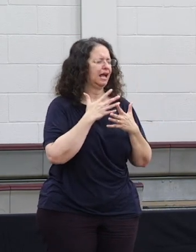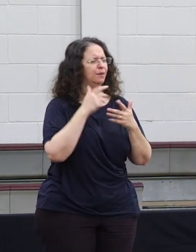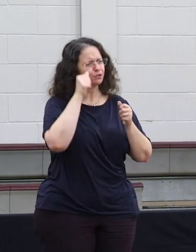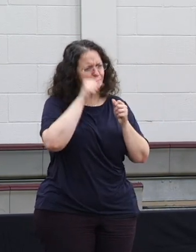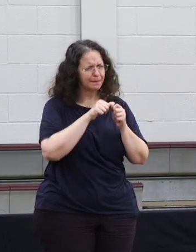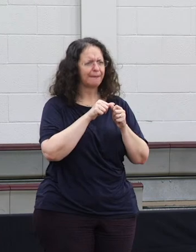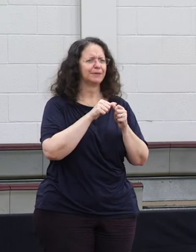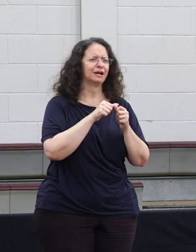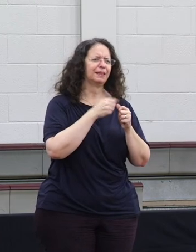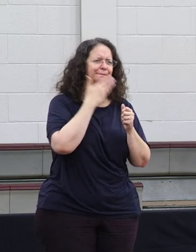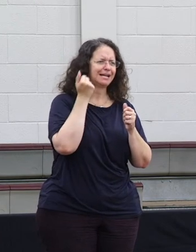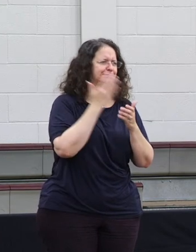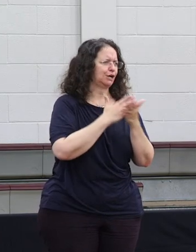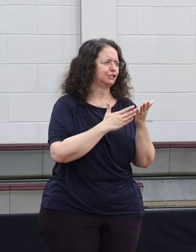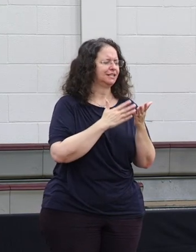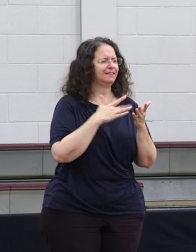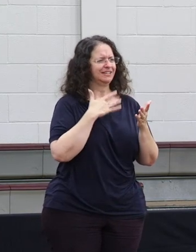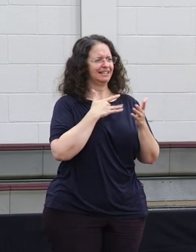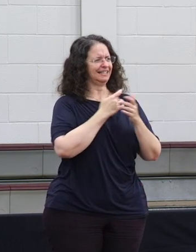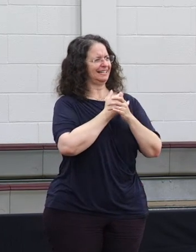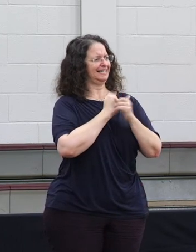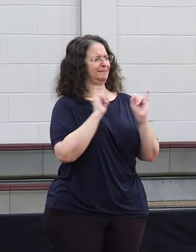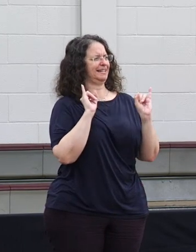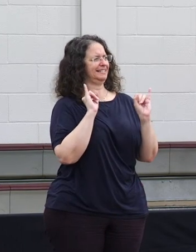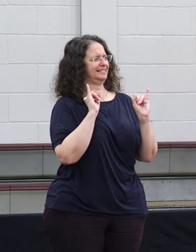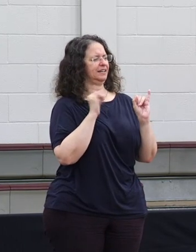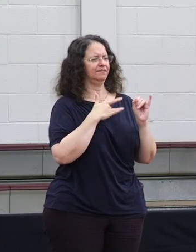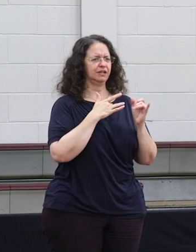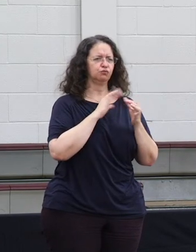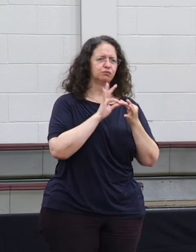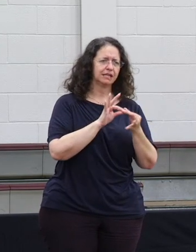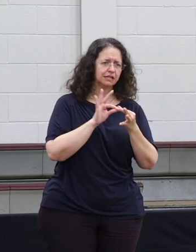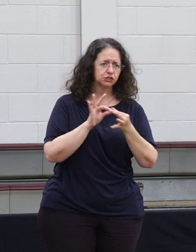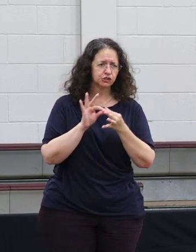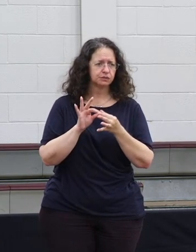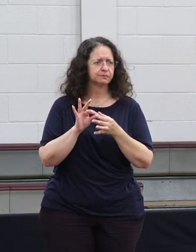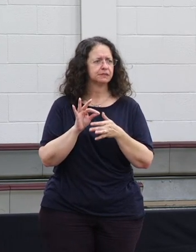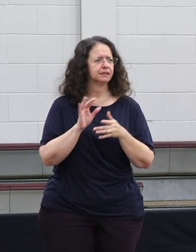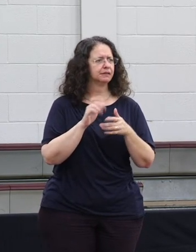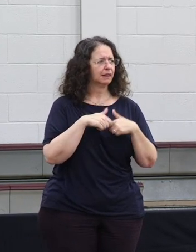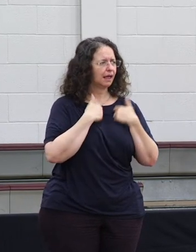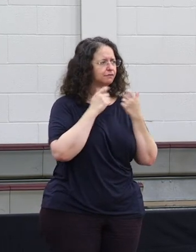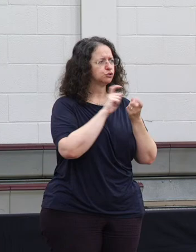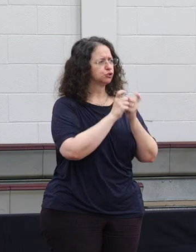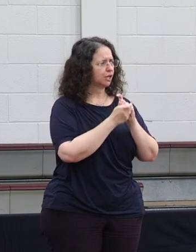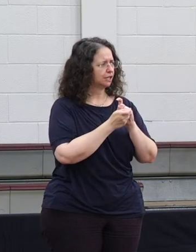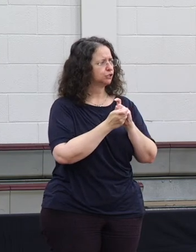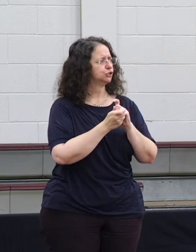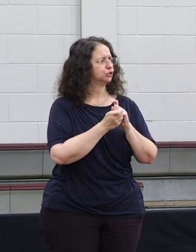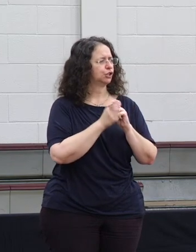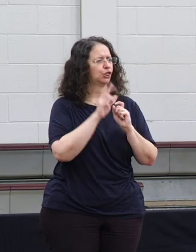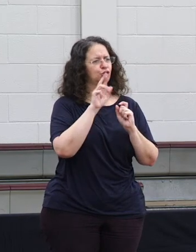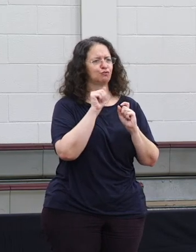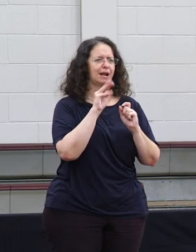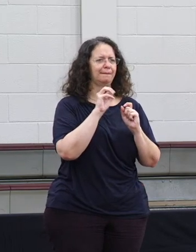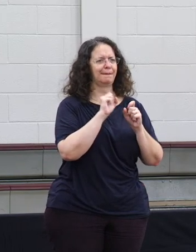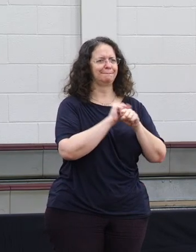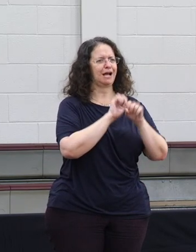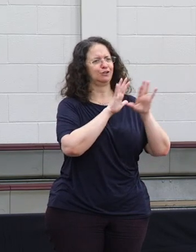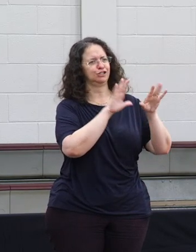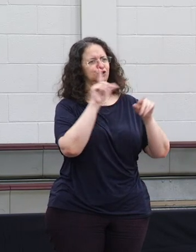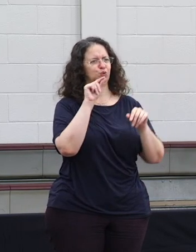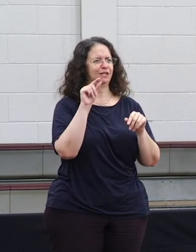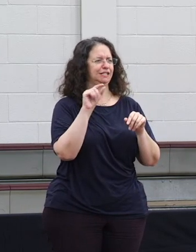new feeling of independence, the relationships you made, the lives you changed, the Ram Mountain at the 20-degree football